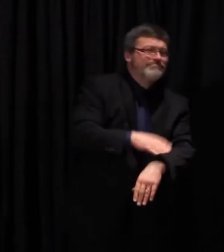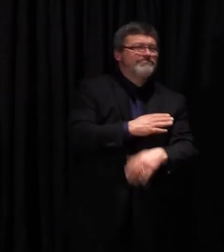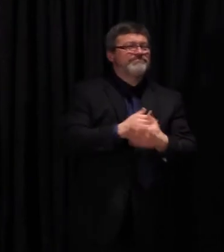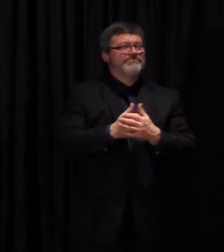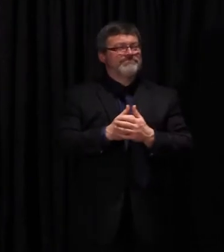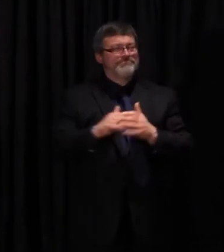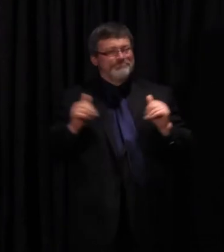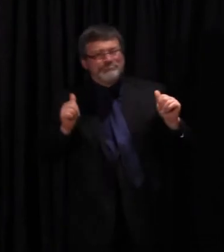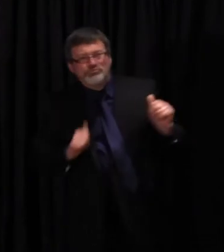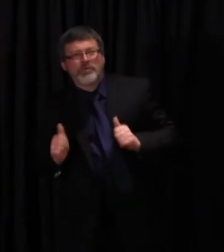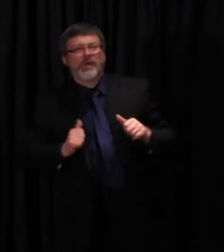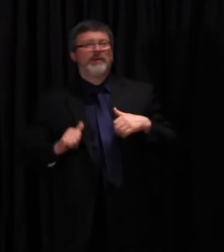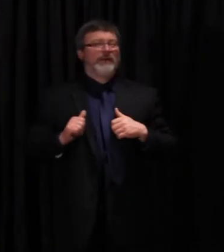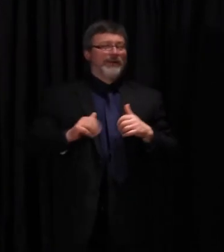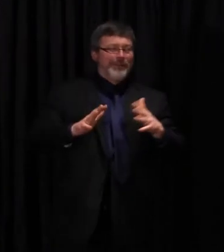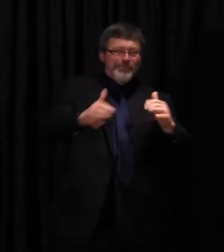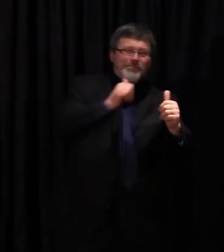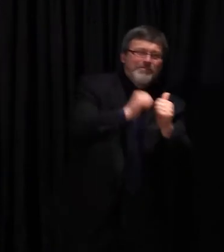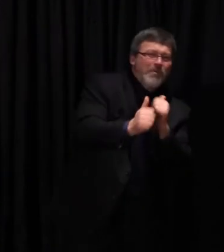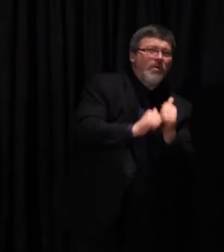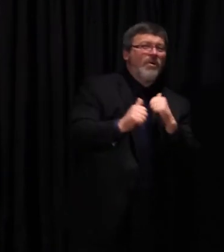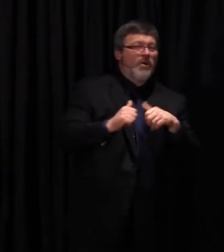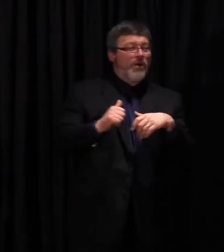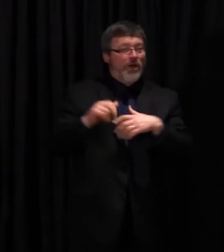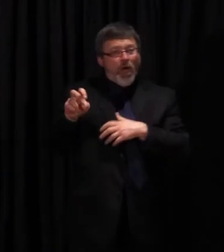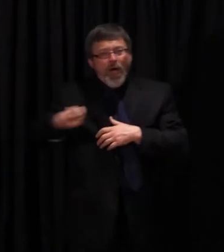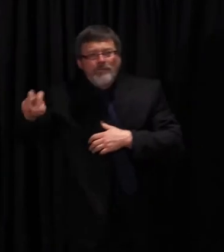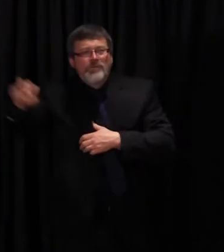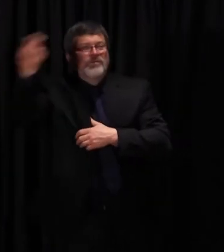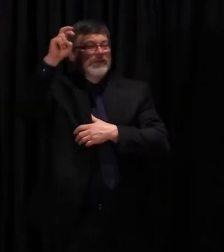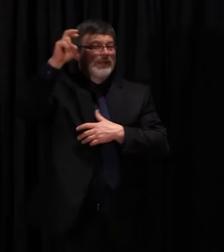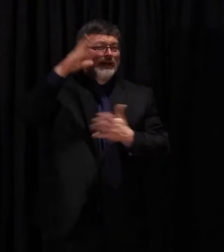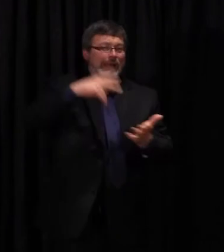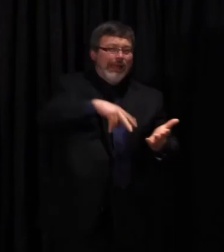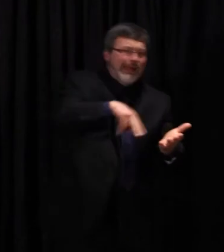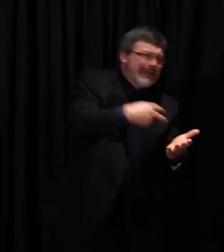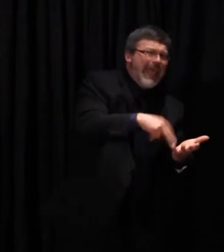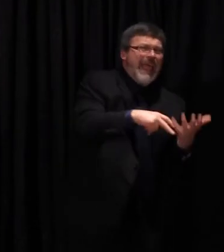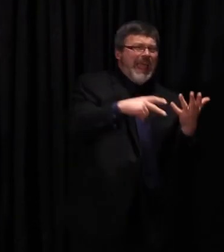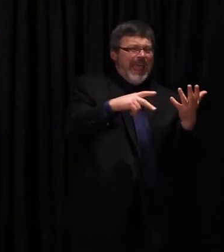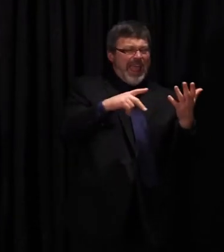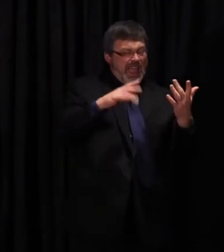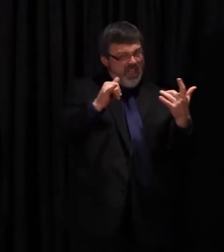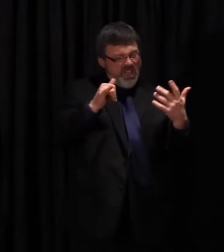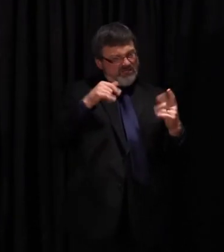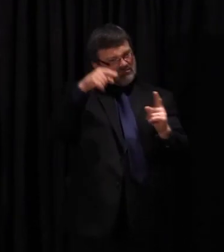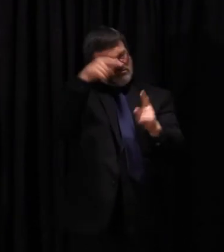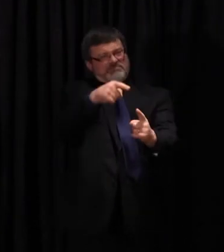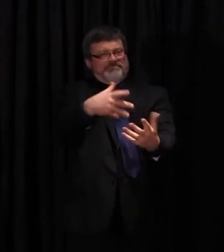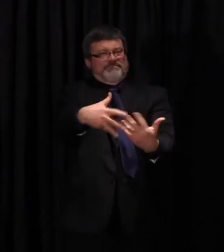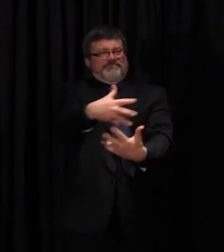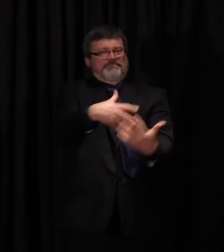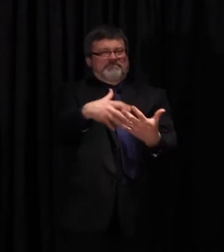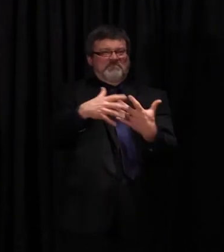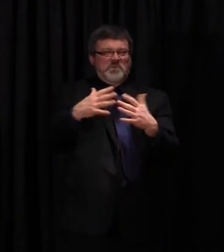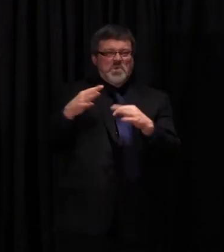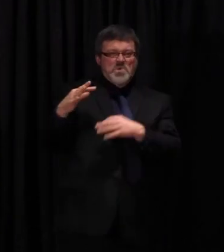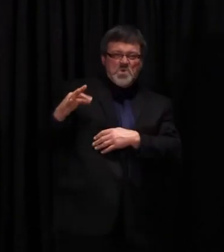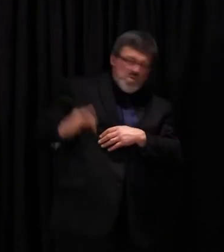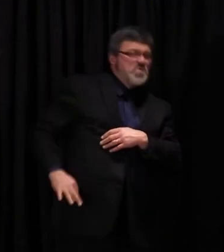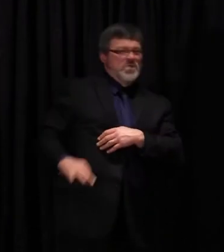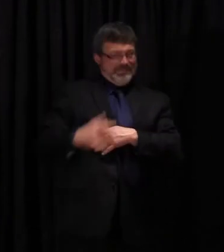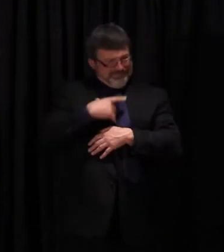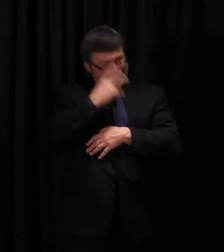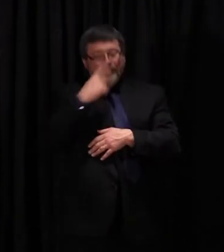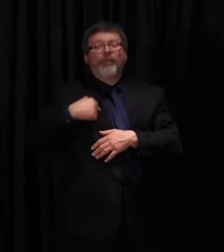drama, sports, field trip, dances, and all those normal interactions we took for granted, this